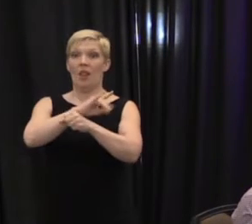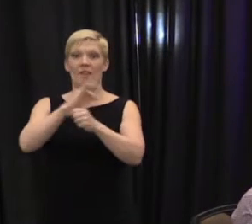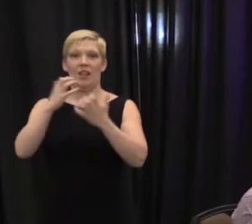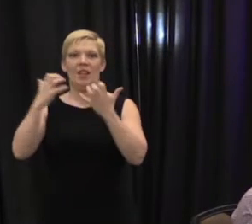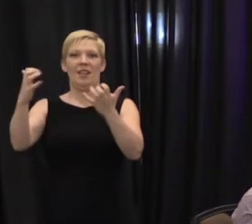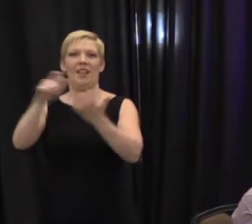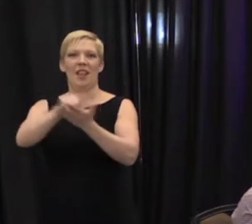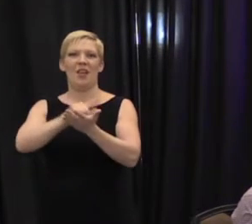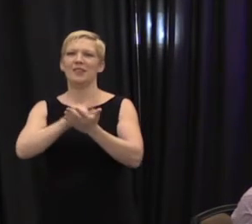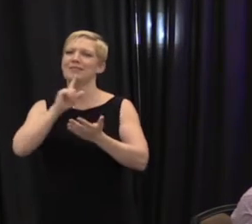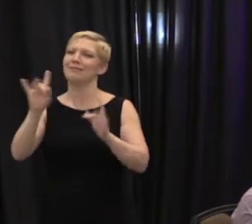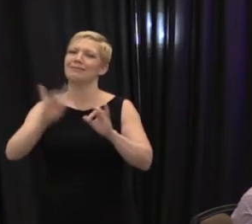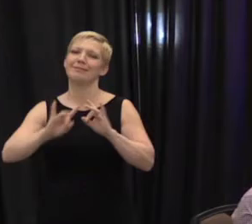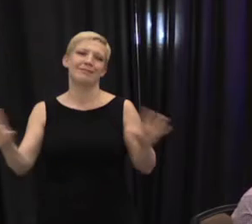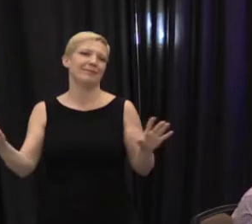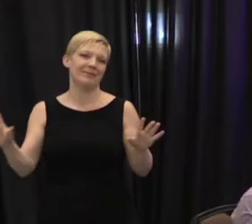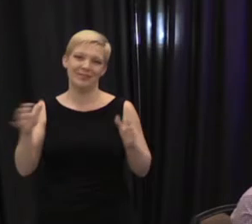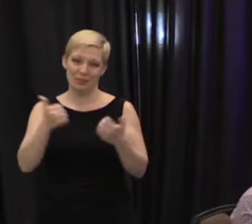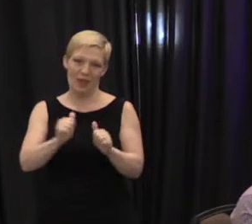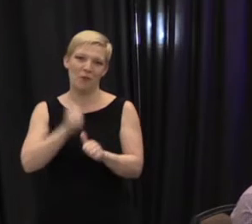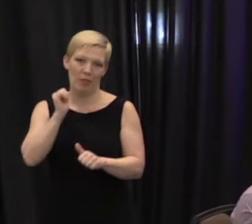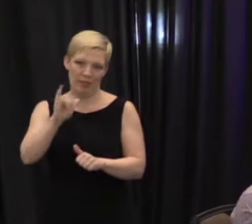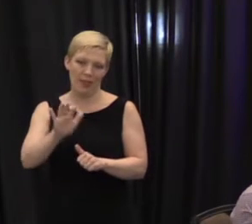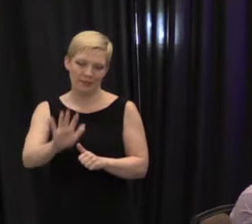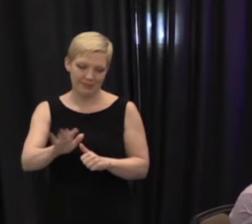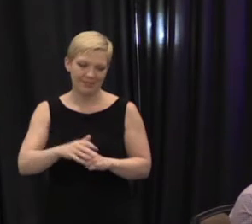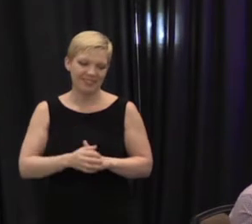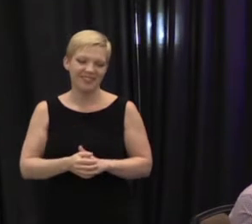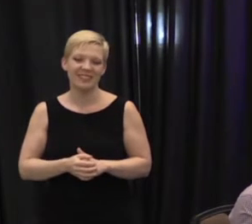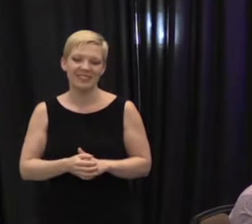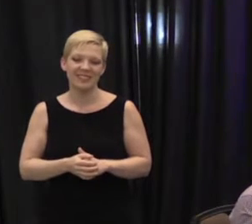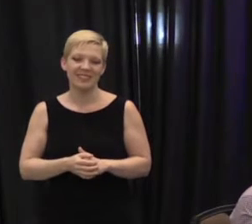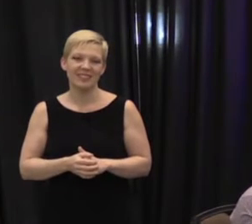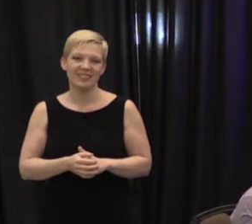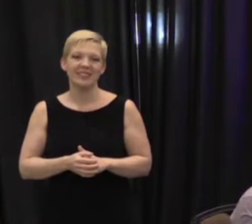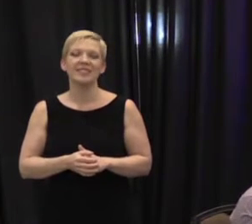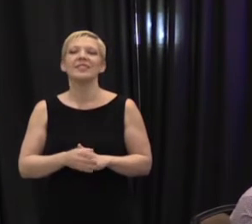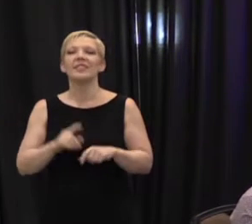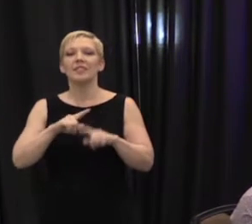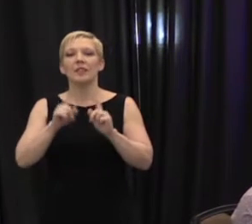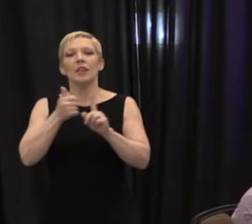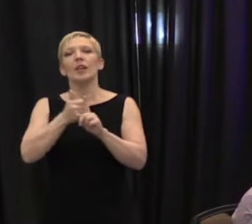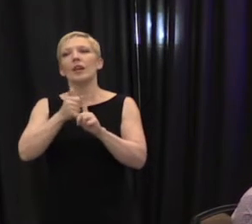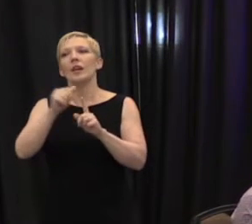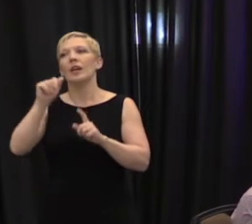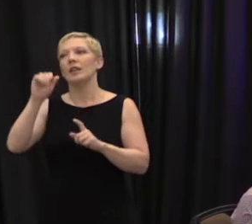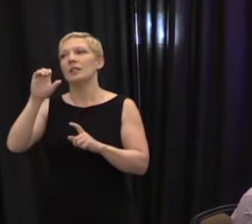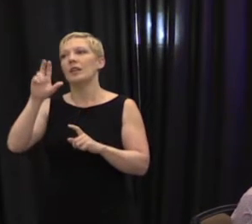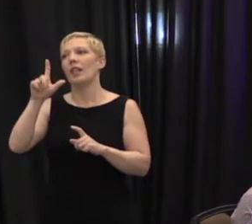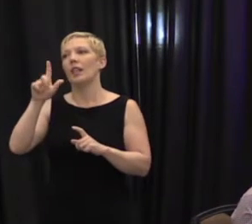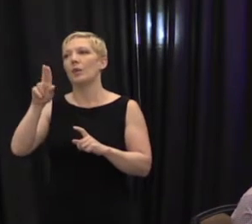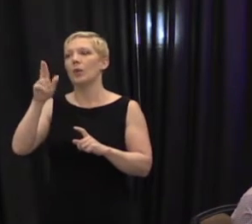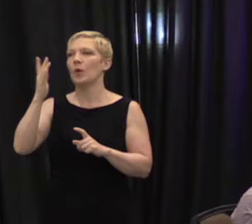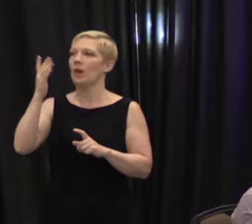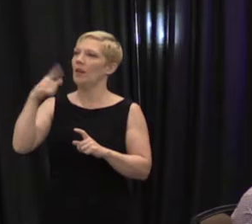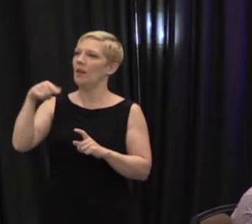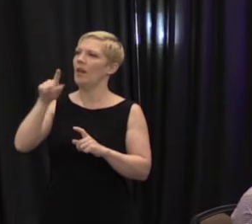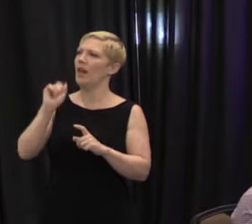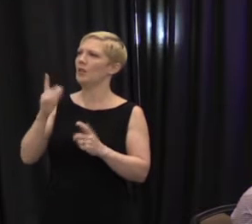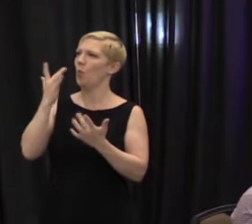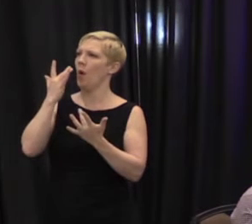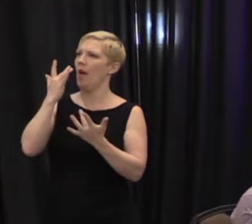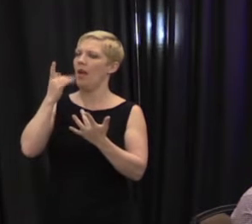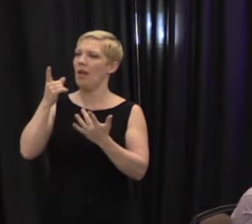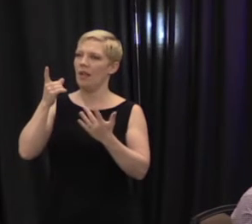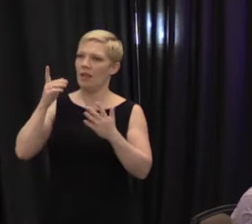full of lawyers are terrible. Try to avoid them. But somebody asked Elizabeth Gill over at the ACLU how to stop the fact that we are about